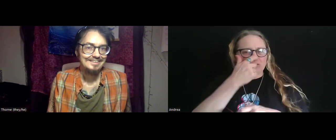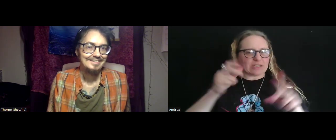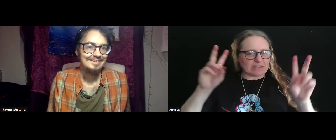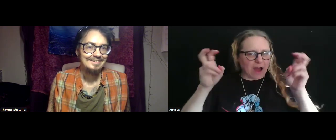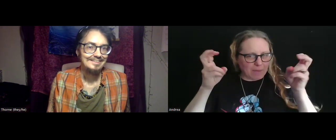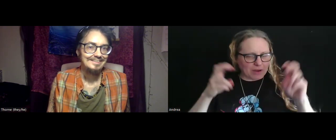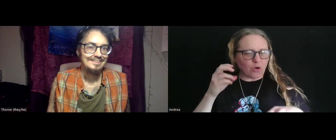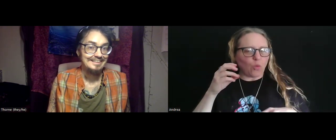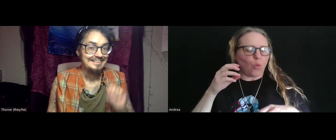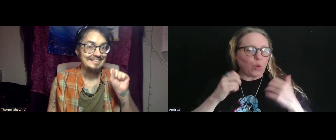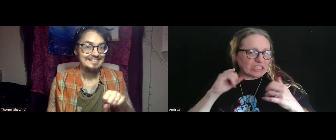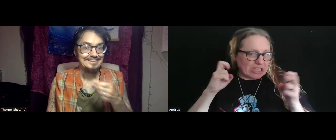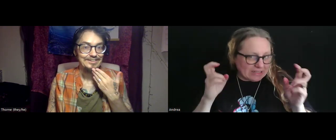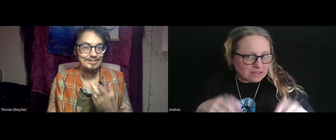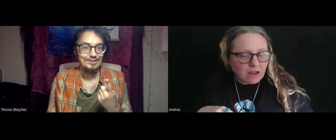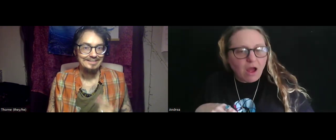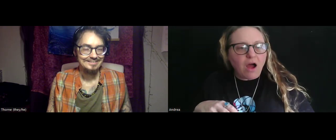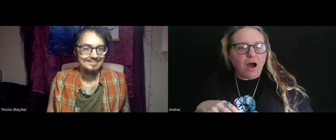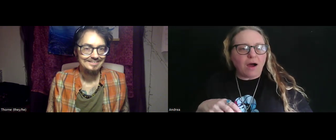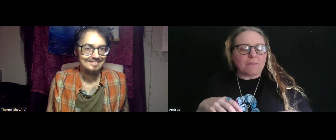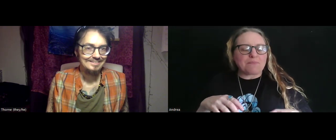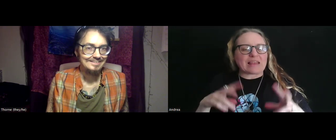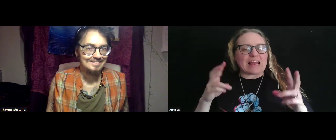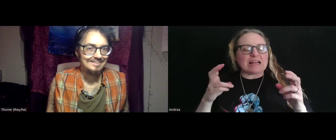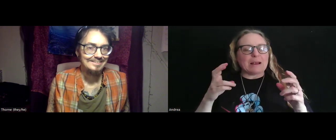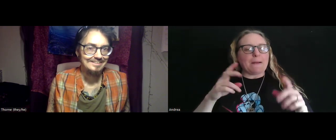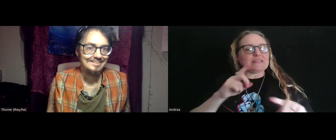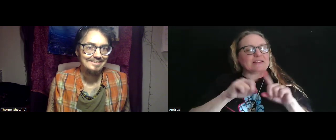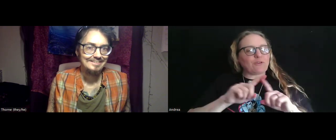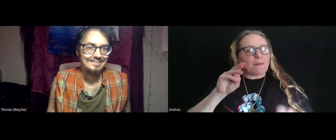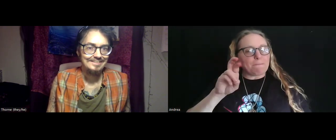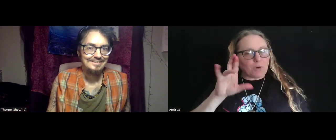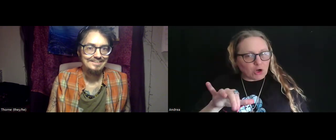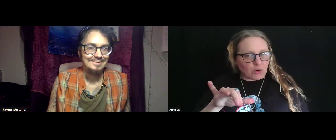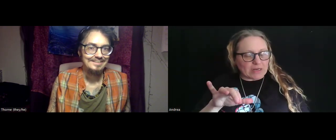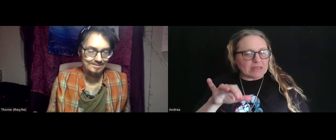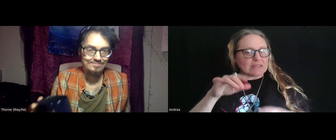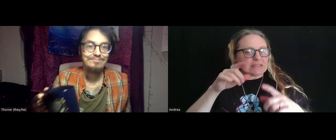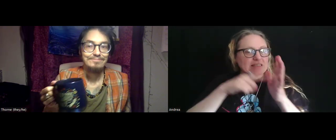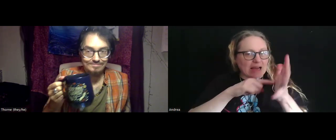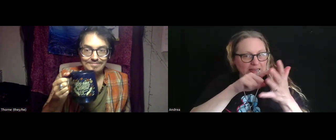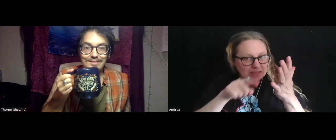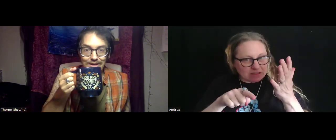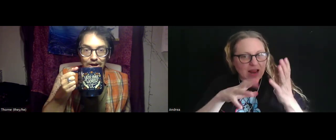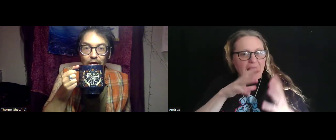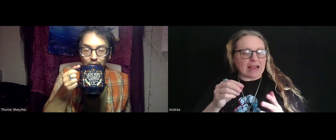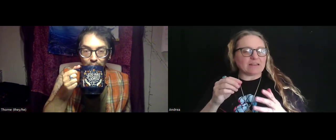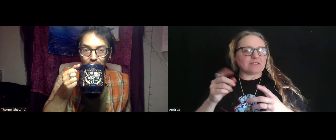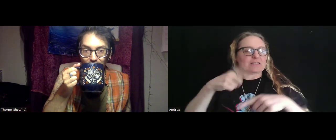interesting topic, which is um, different Mercury signs and